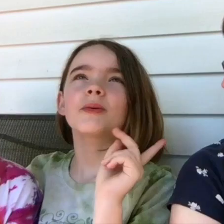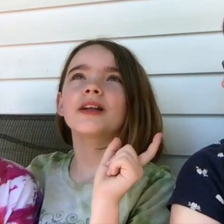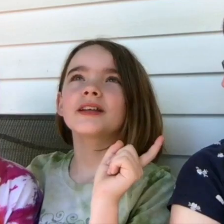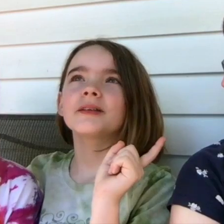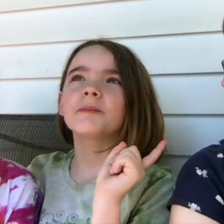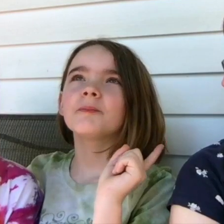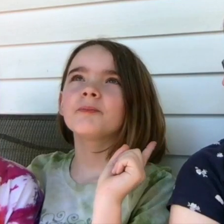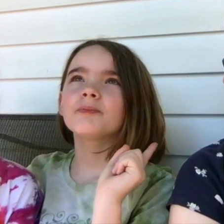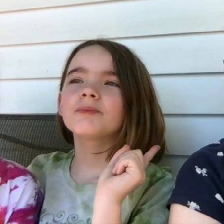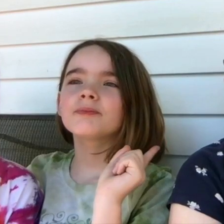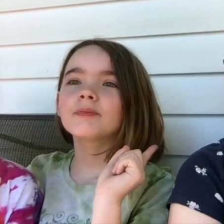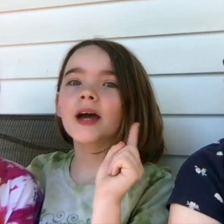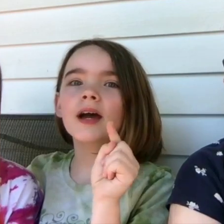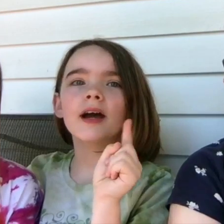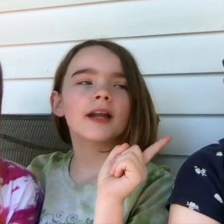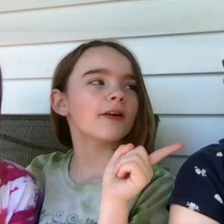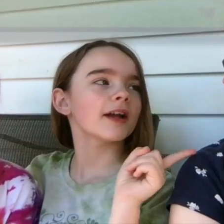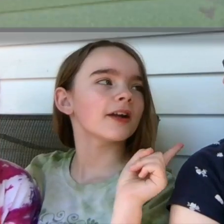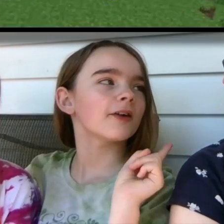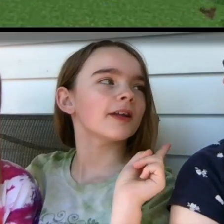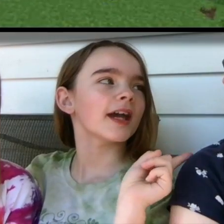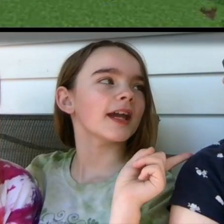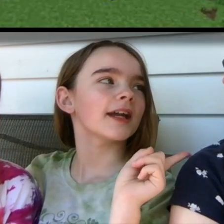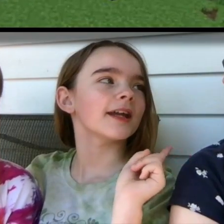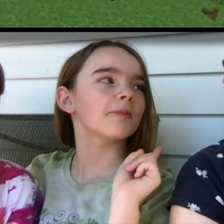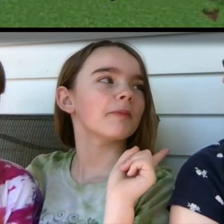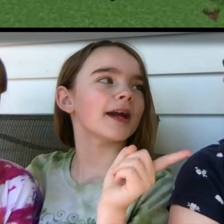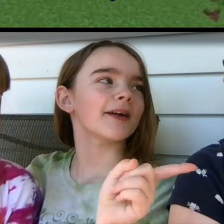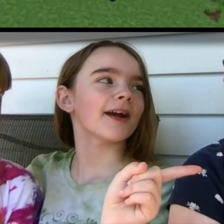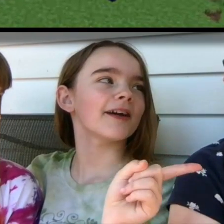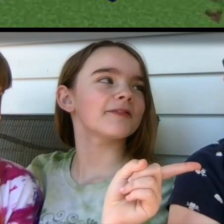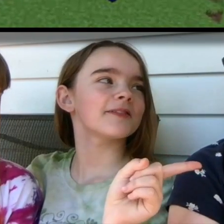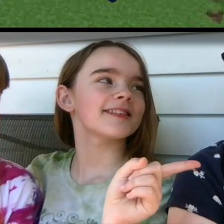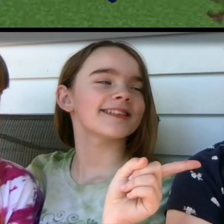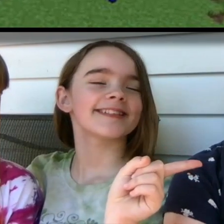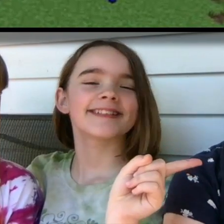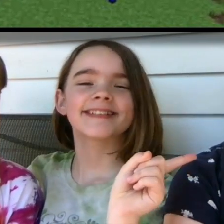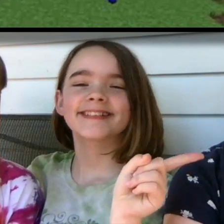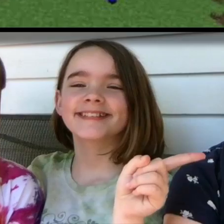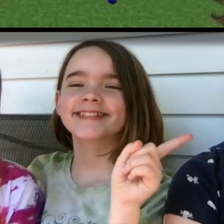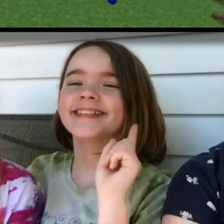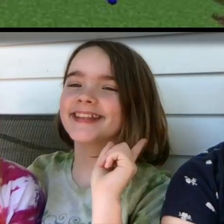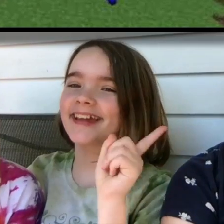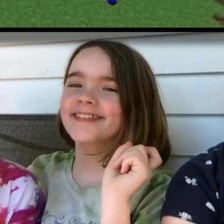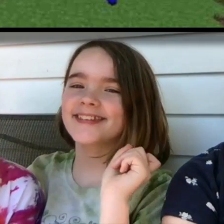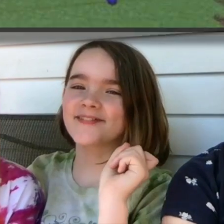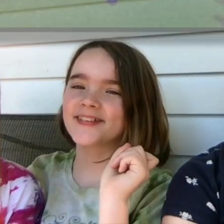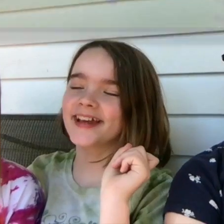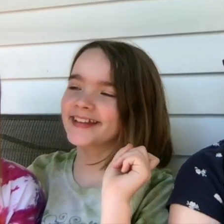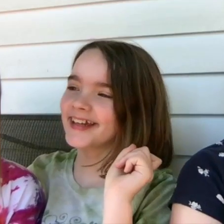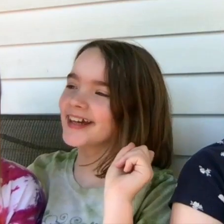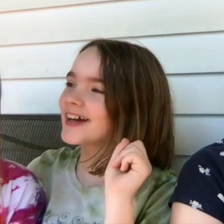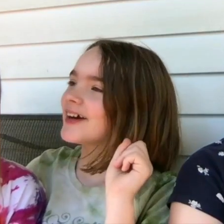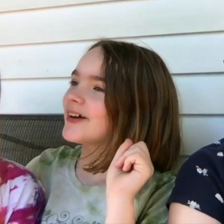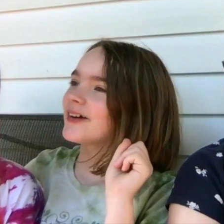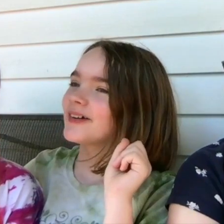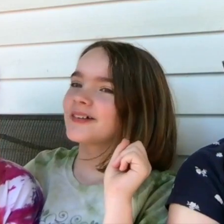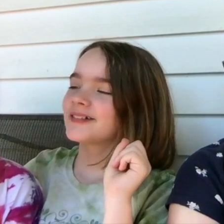want to hike in Minecraft. Hike in Minecraft. What do you want to do this